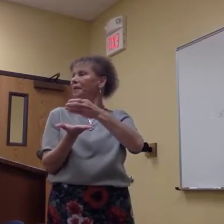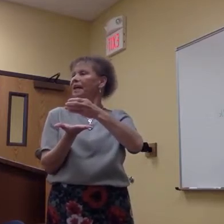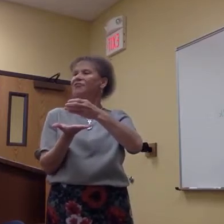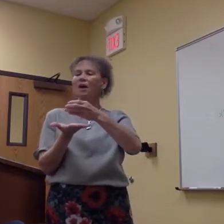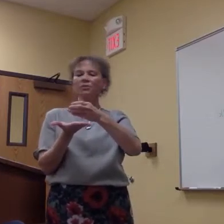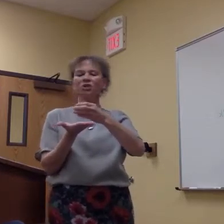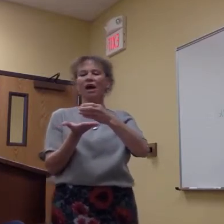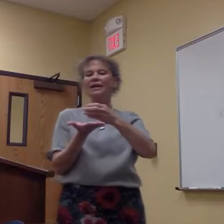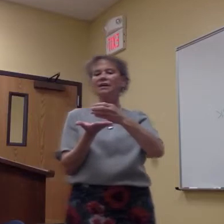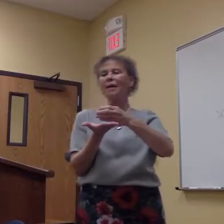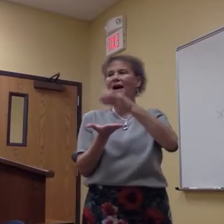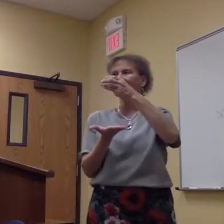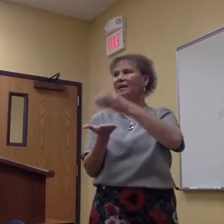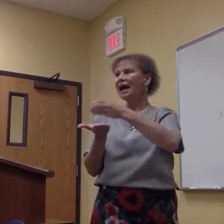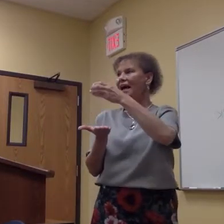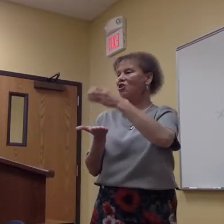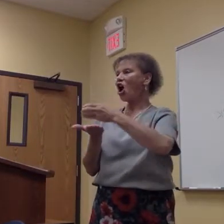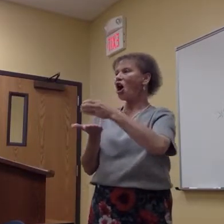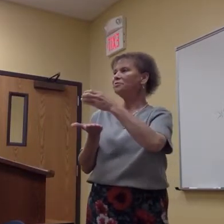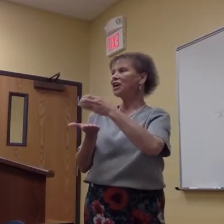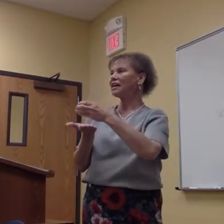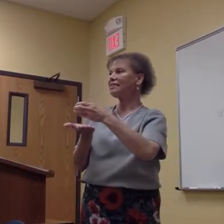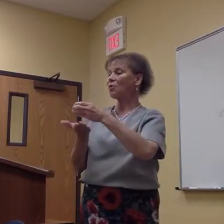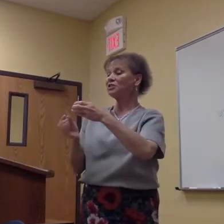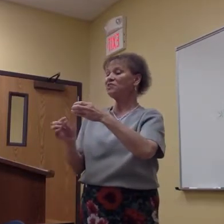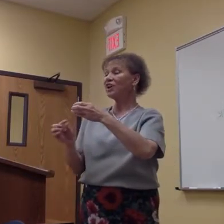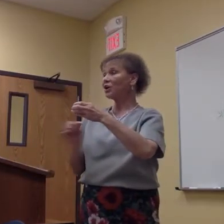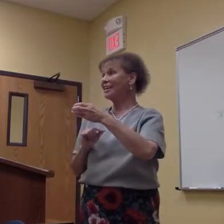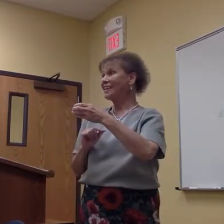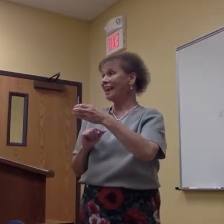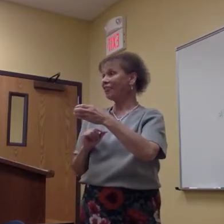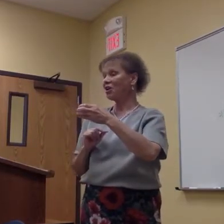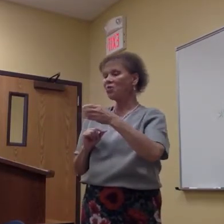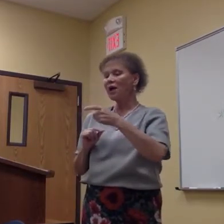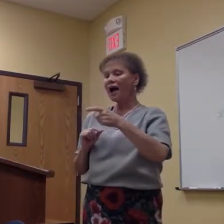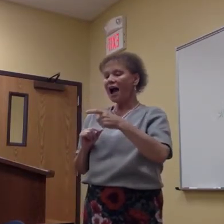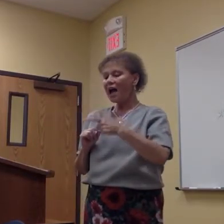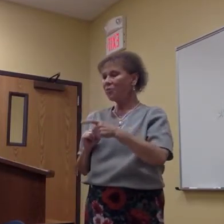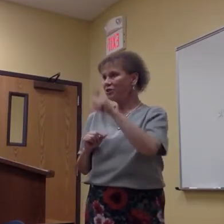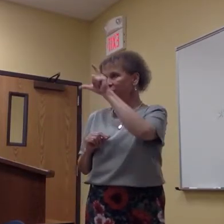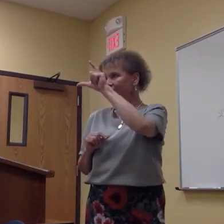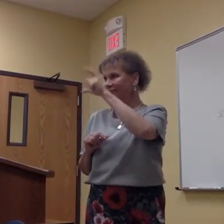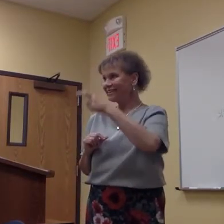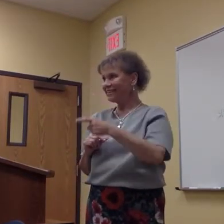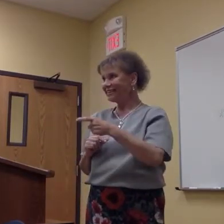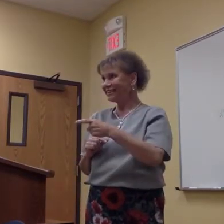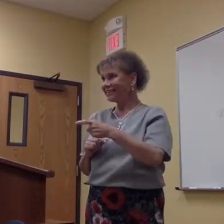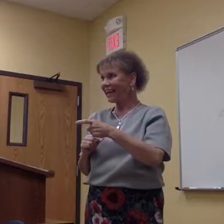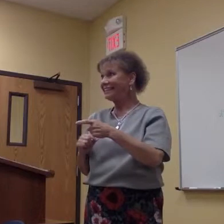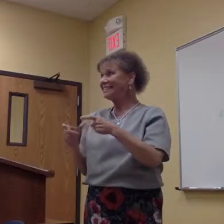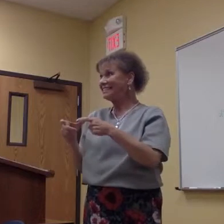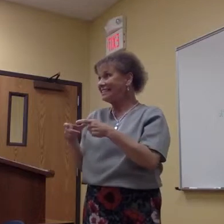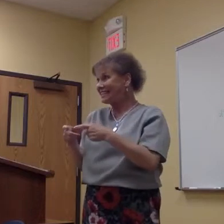If I was talking about an object that was very narrow, I would use like a